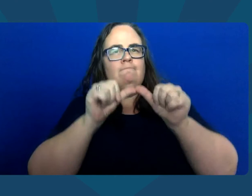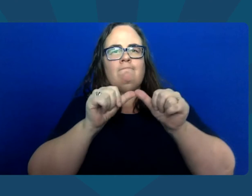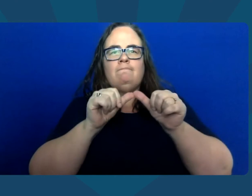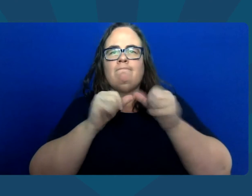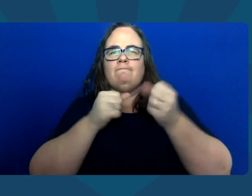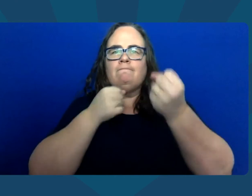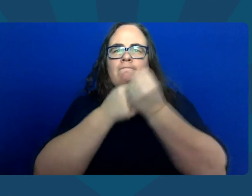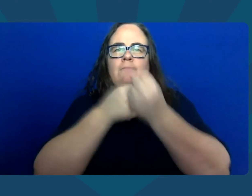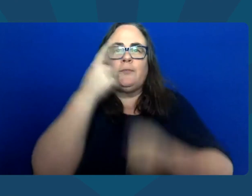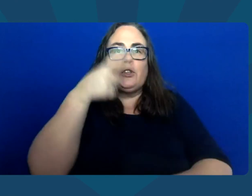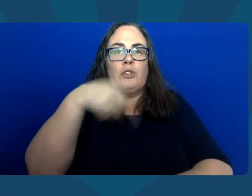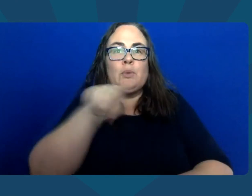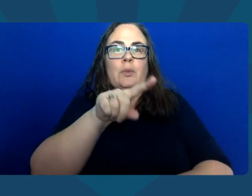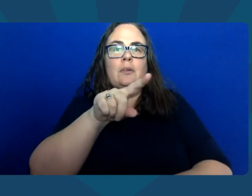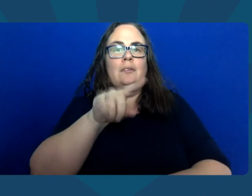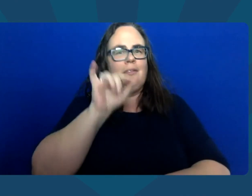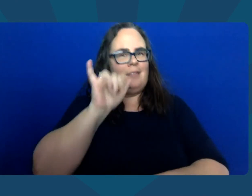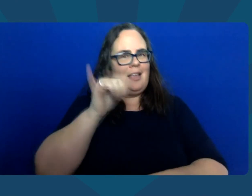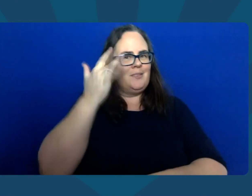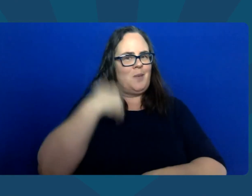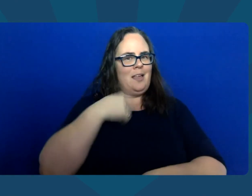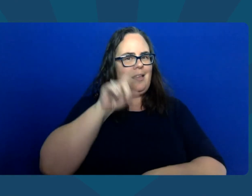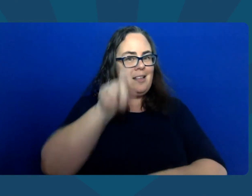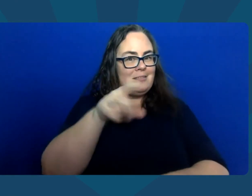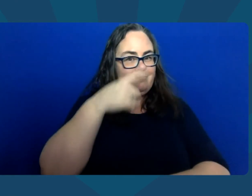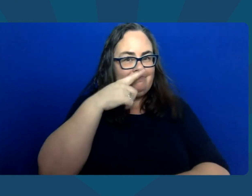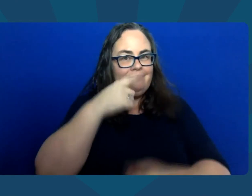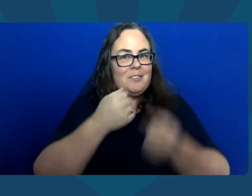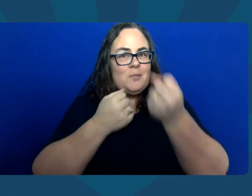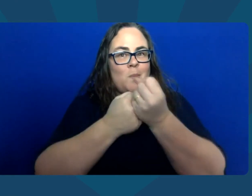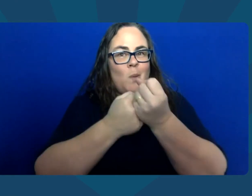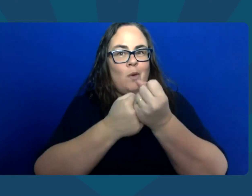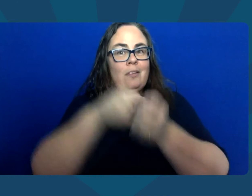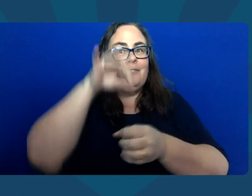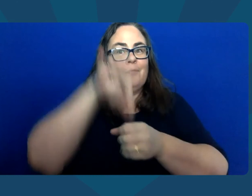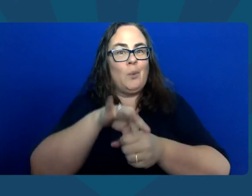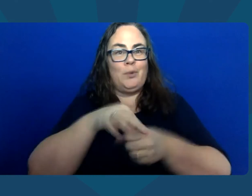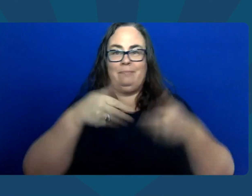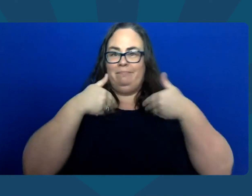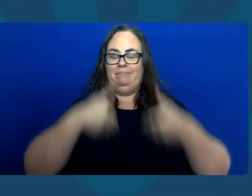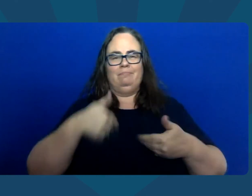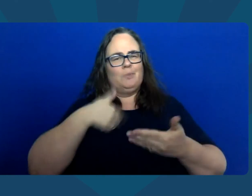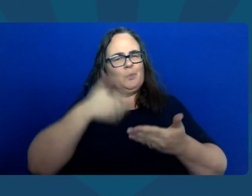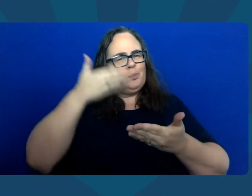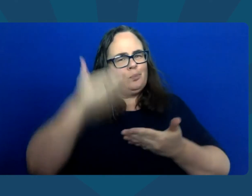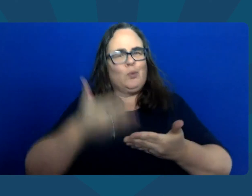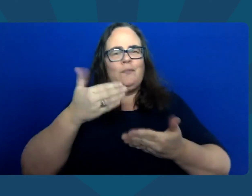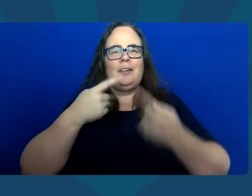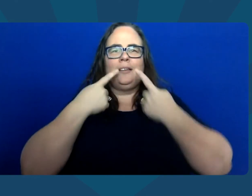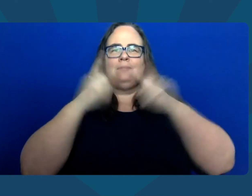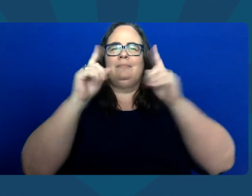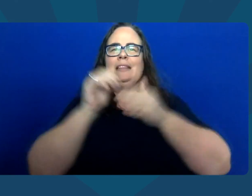will continue to fight for you, which is why I am asking you to support and vote for a